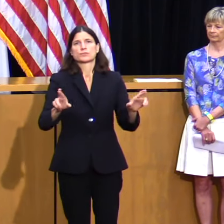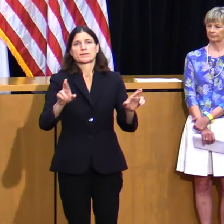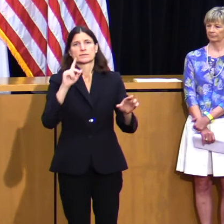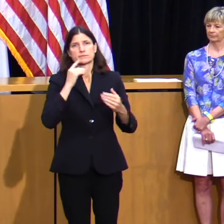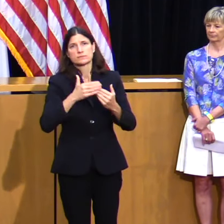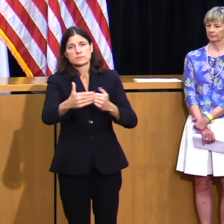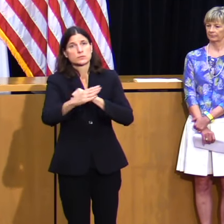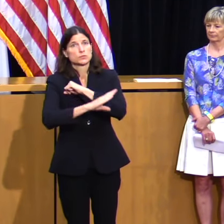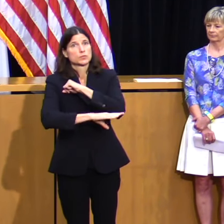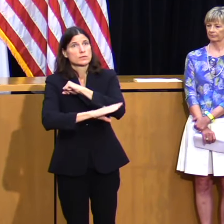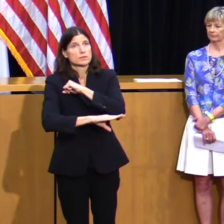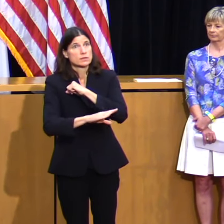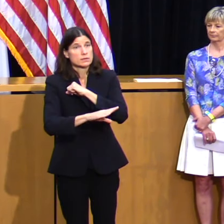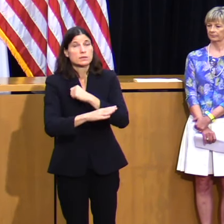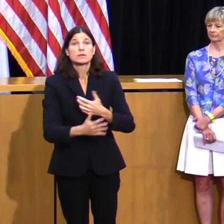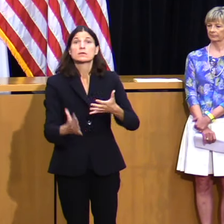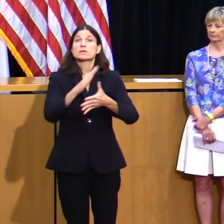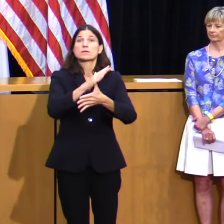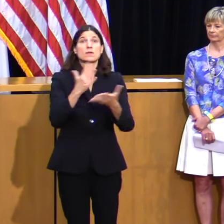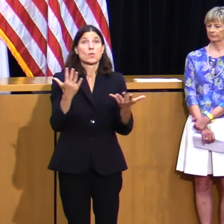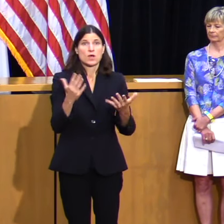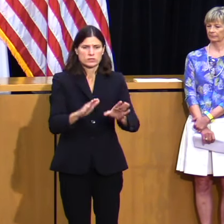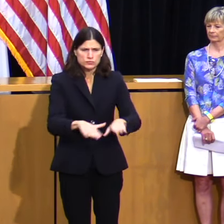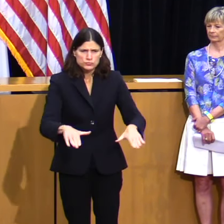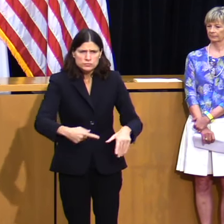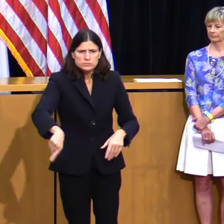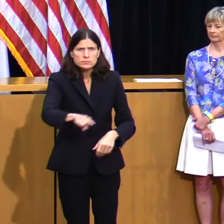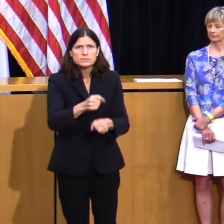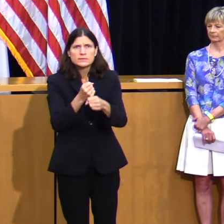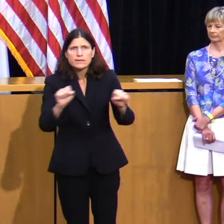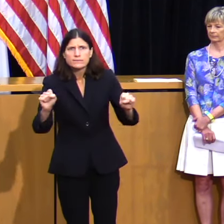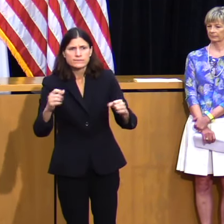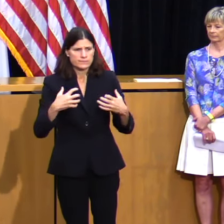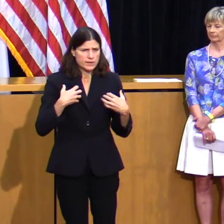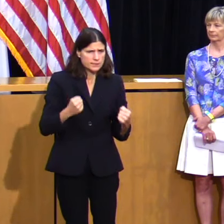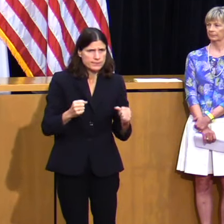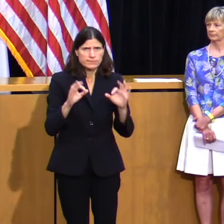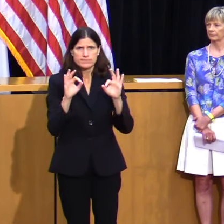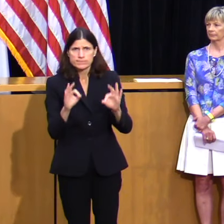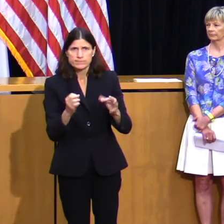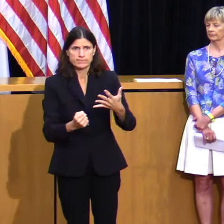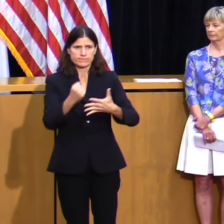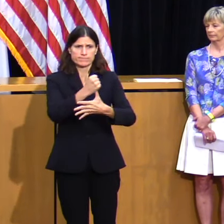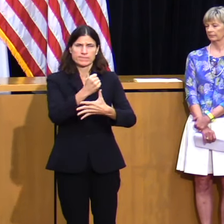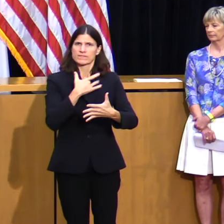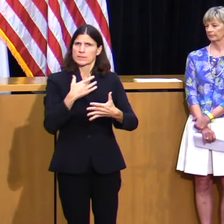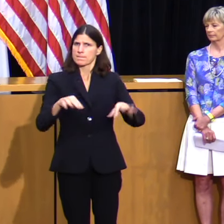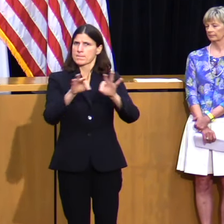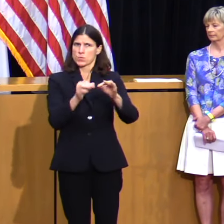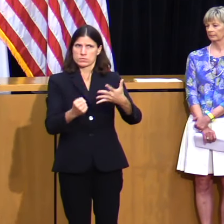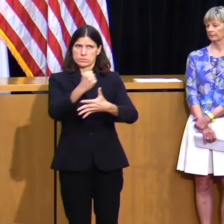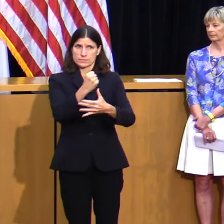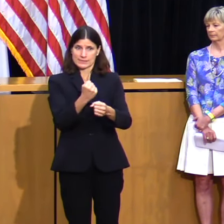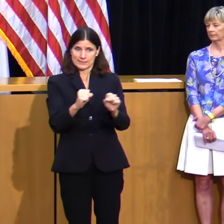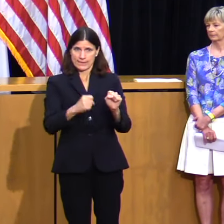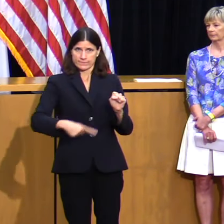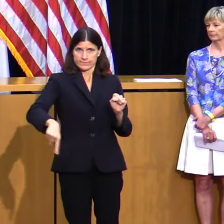first, front and center, is our obligation. As part of that effort, we announced last